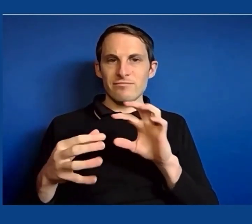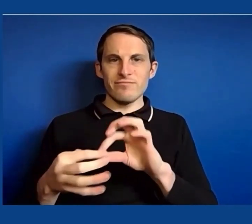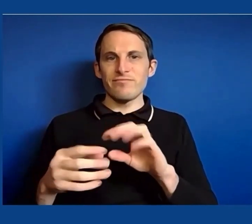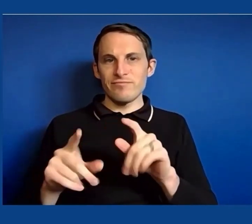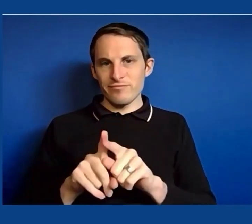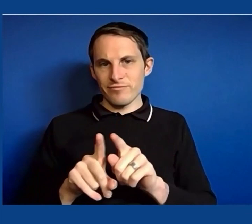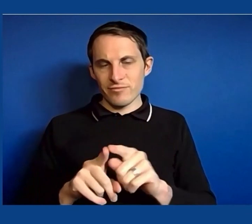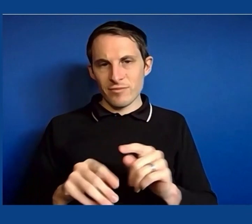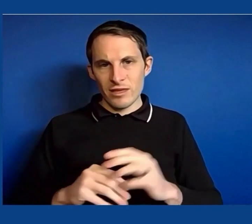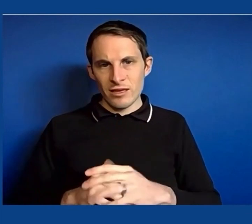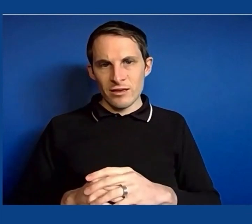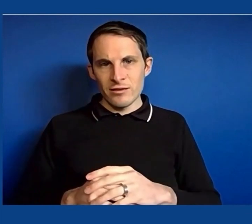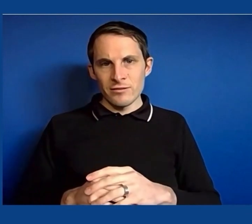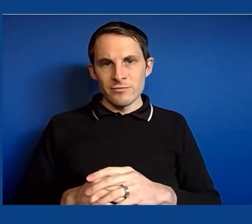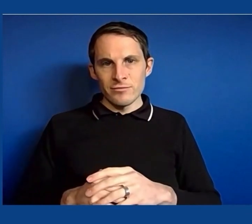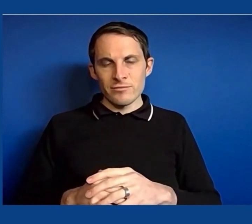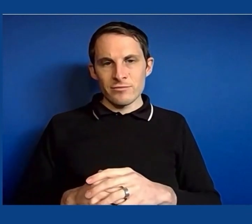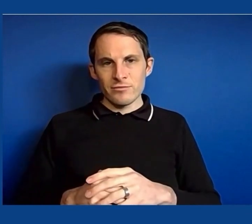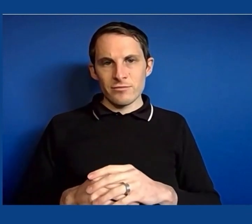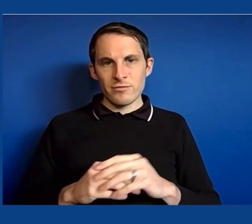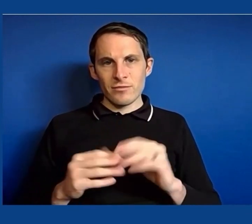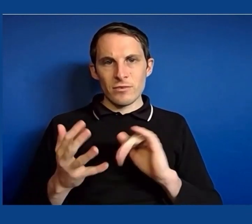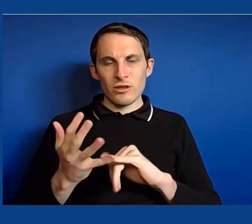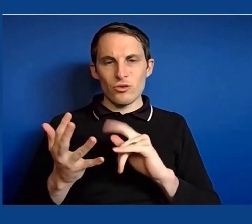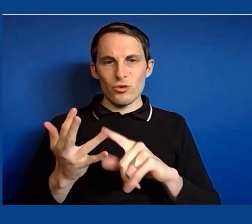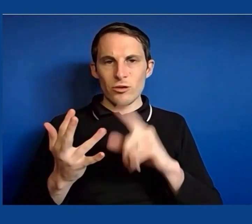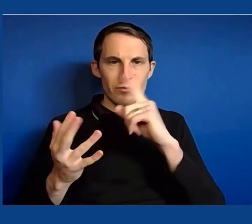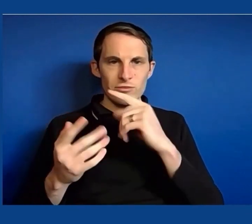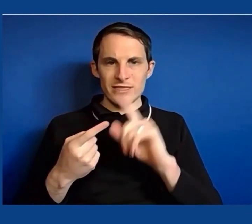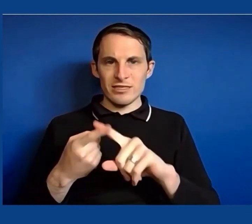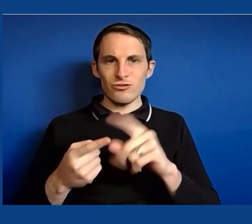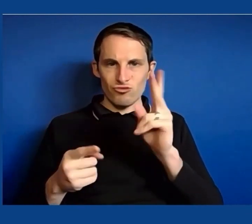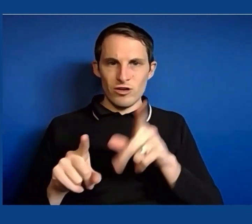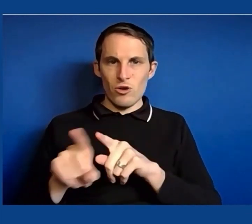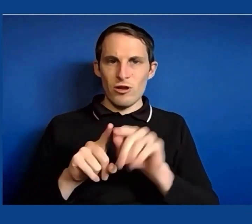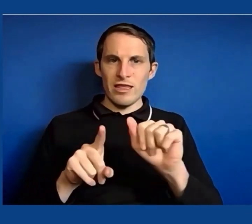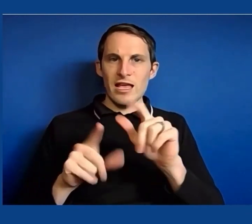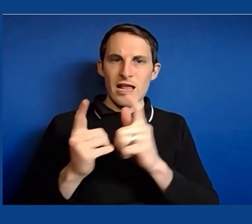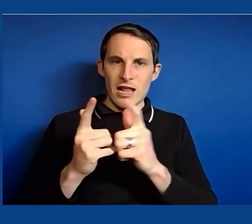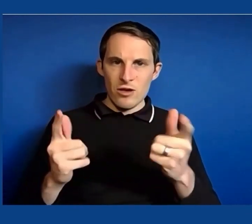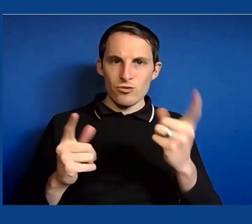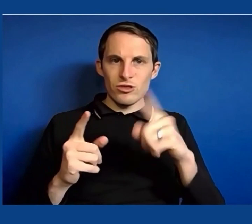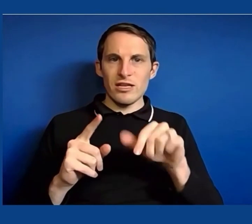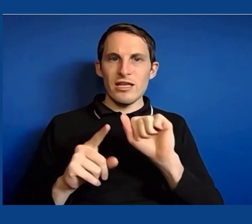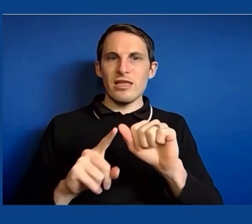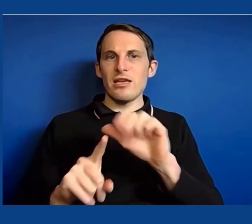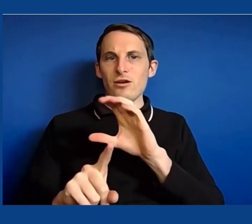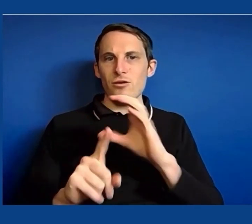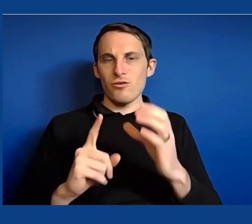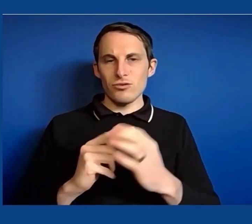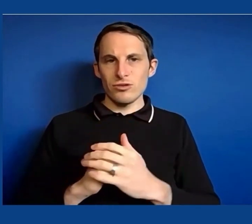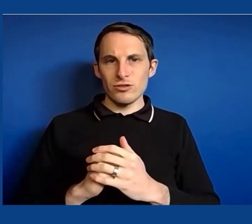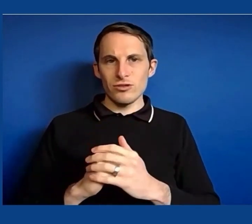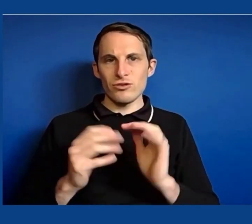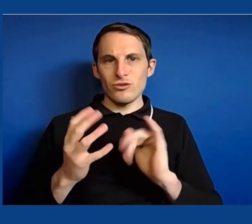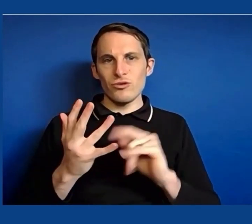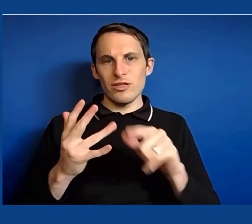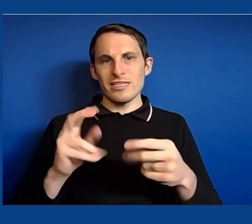people are, you know, relearning their languages and culture. So it's an issue for this